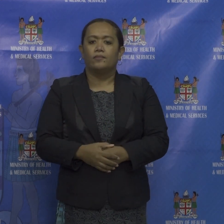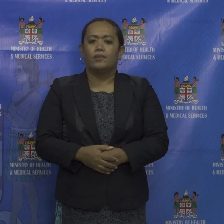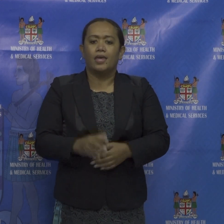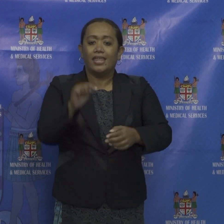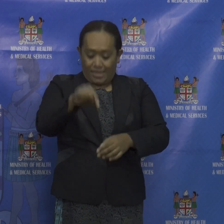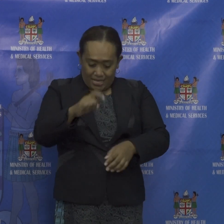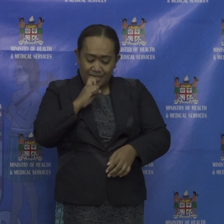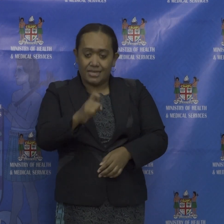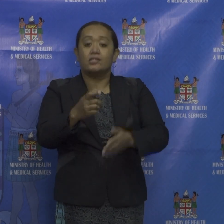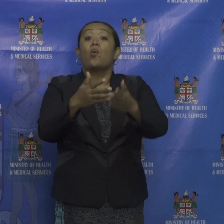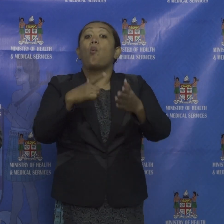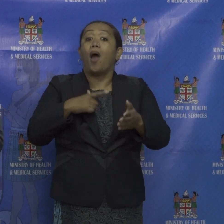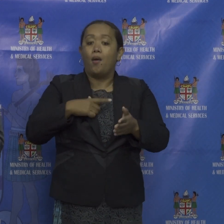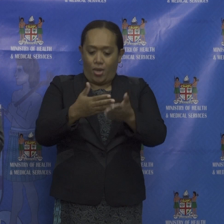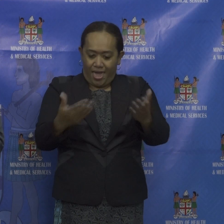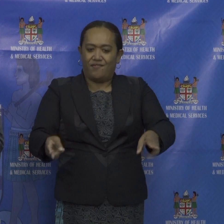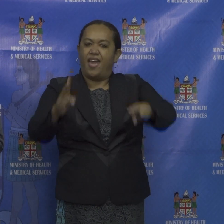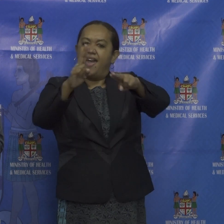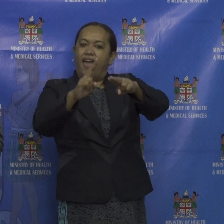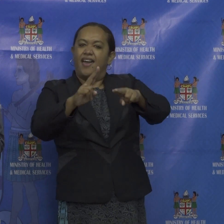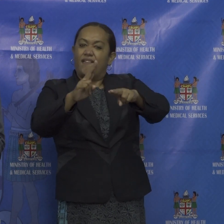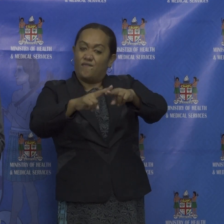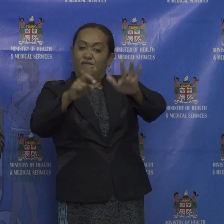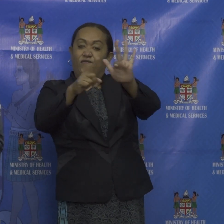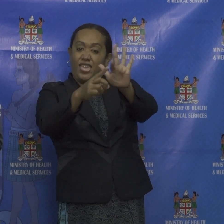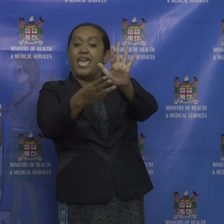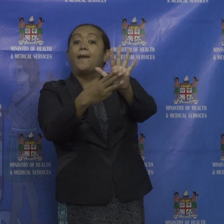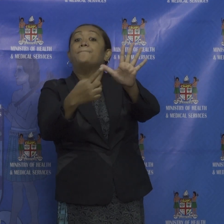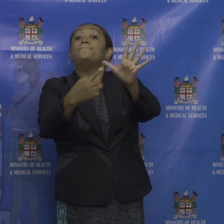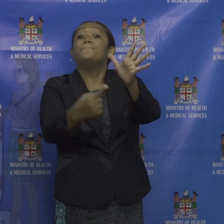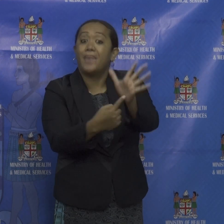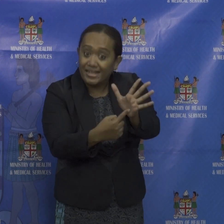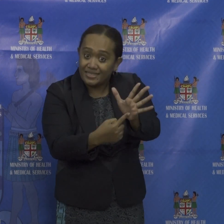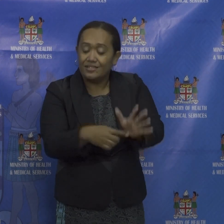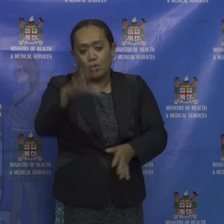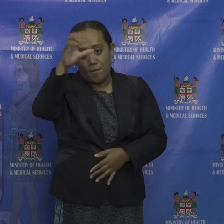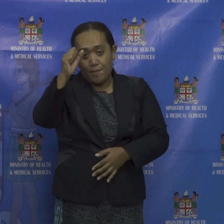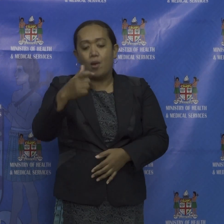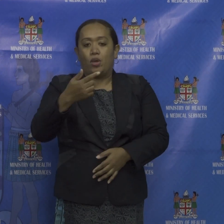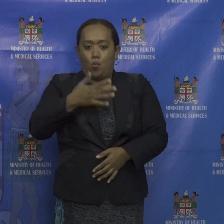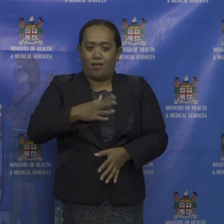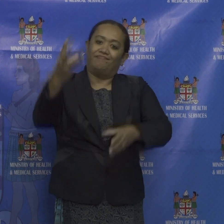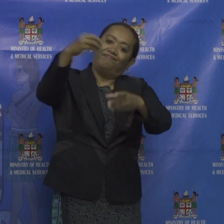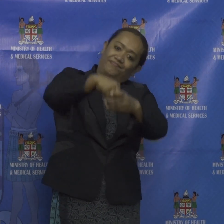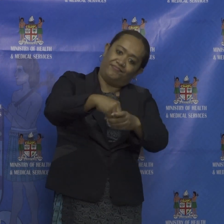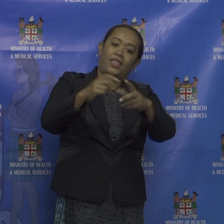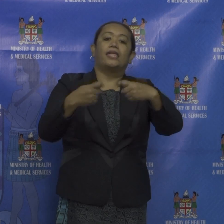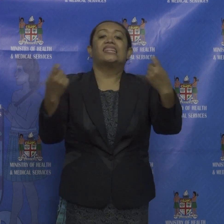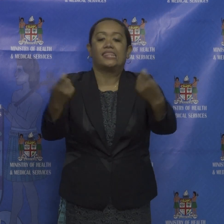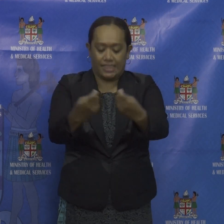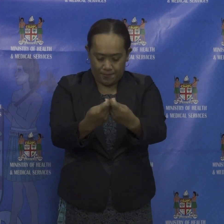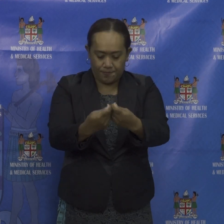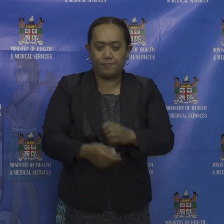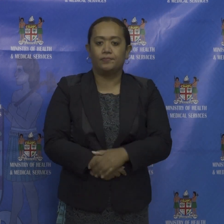is the first major operation of FIMET in response to a national disaster. Our teams are ready to show the nation what they can do.